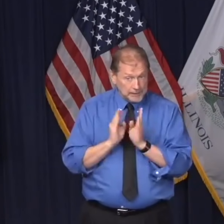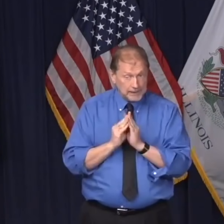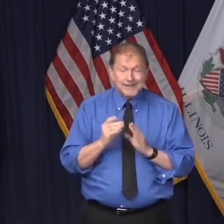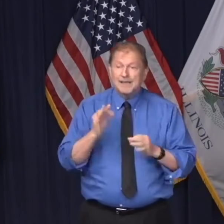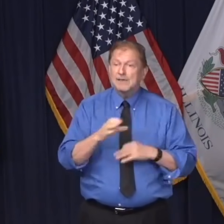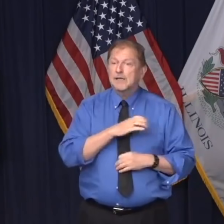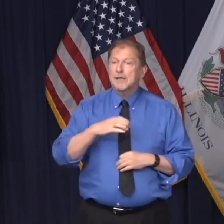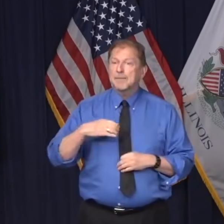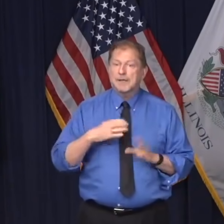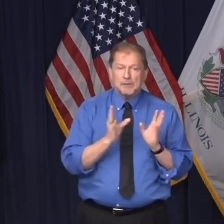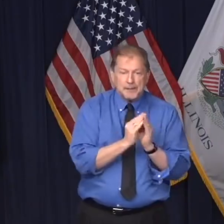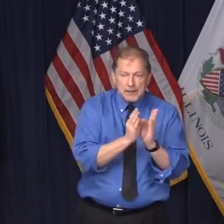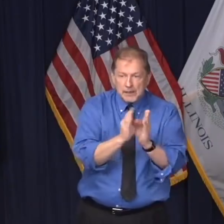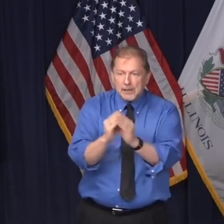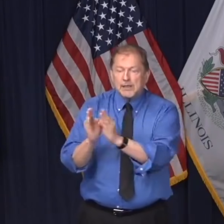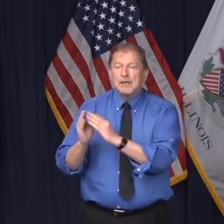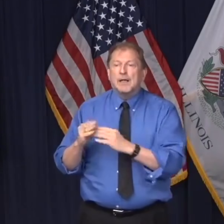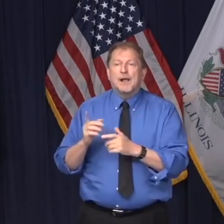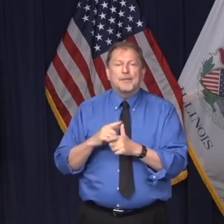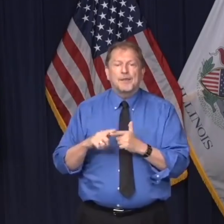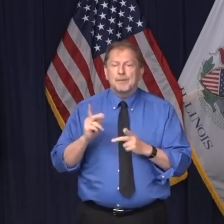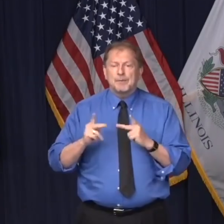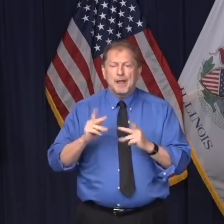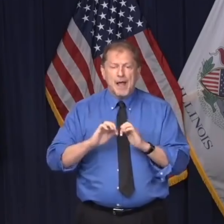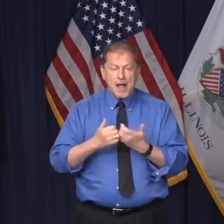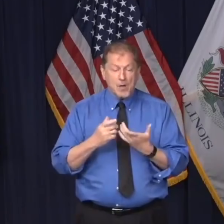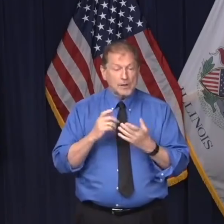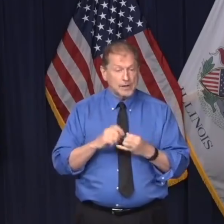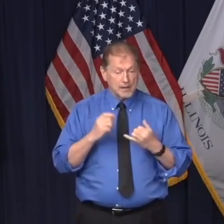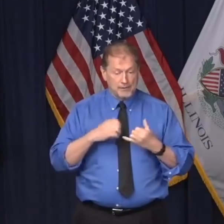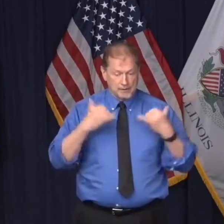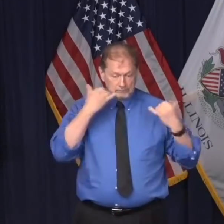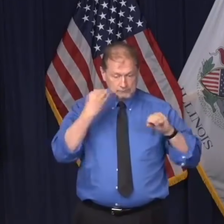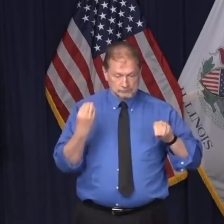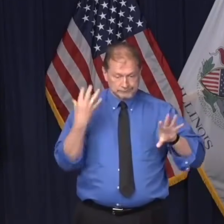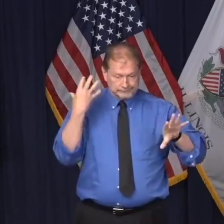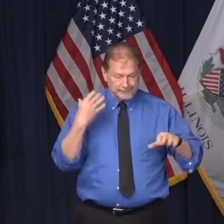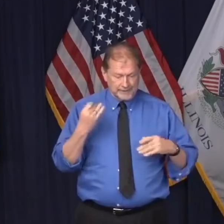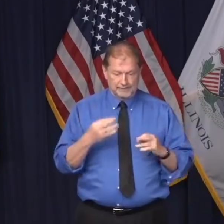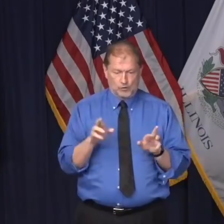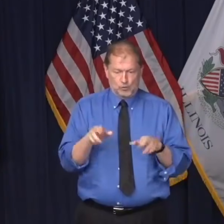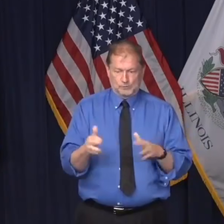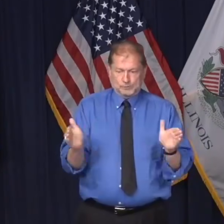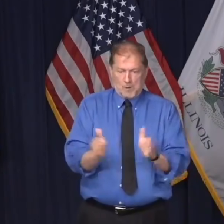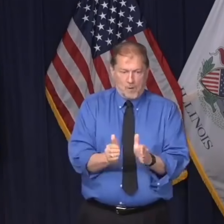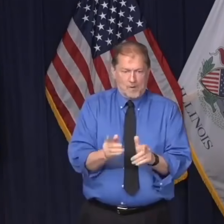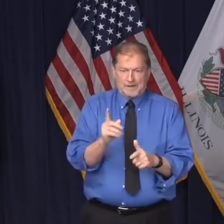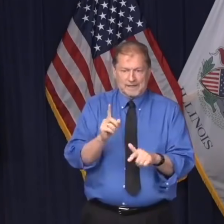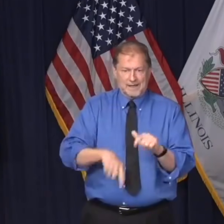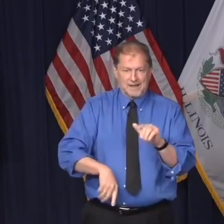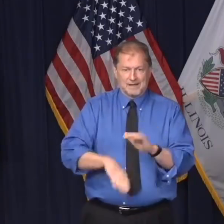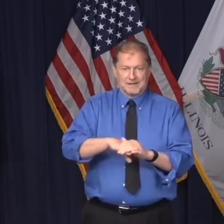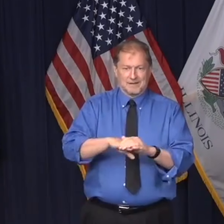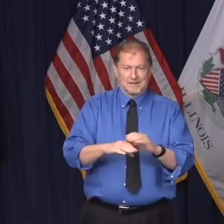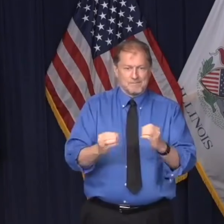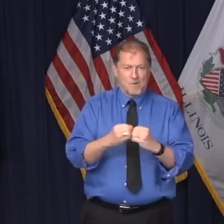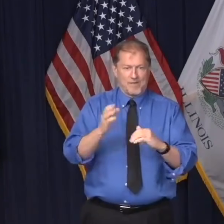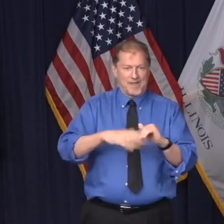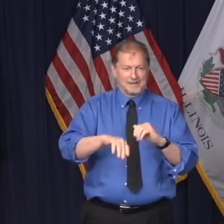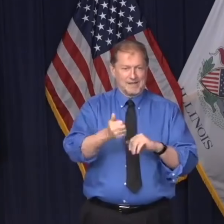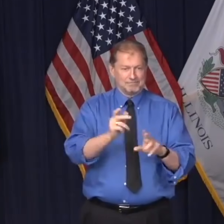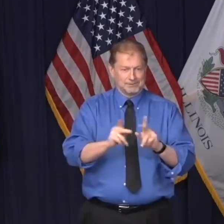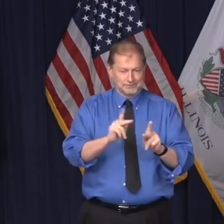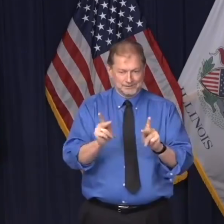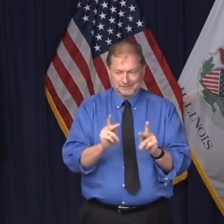meetings, how do people participate in that? How is there an audience in a small committee room when we can't have gatherings of 10 or more in